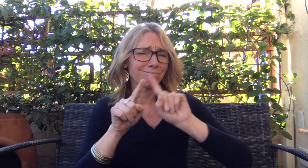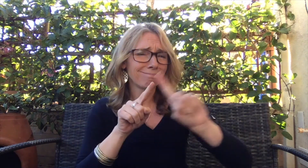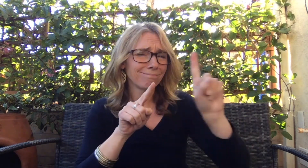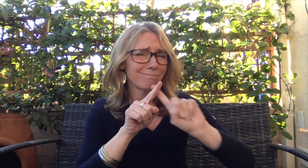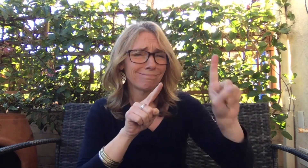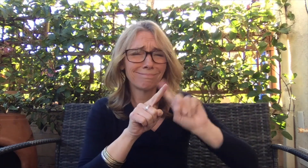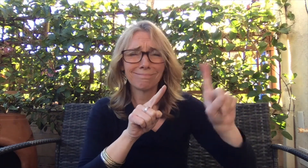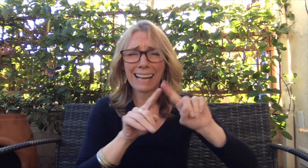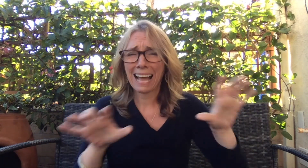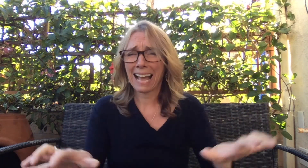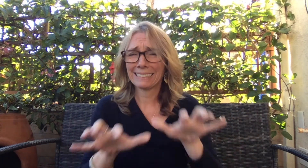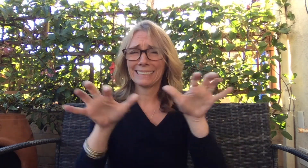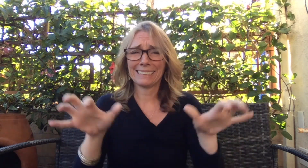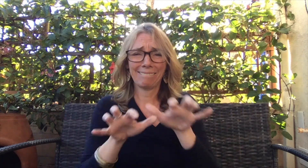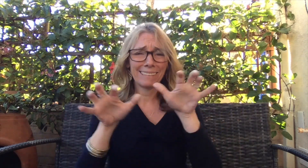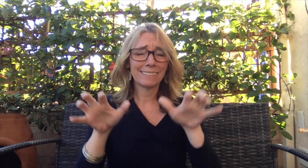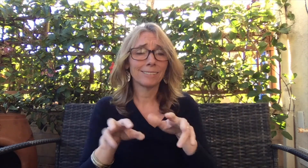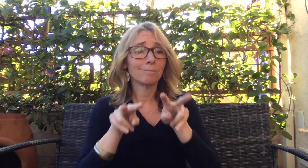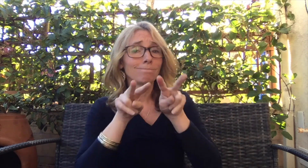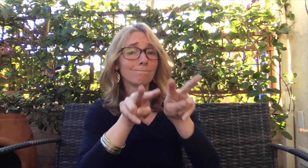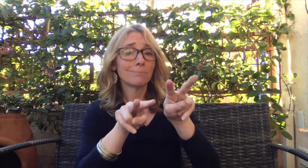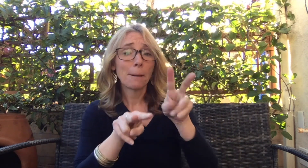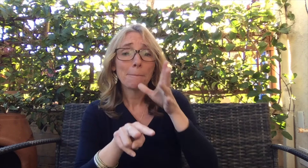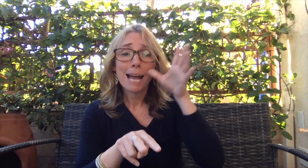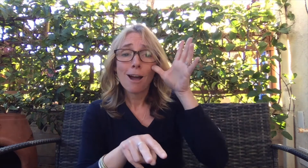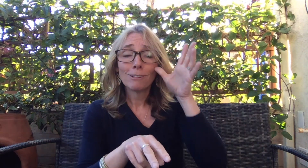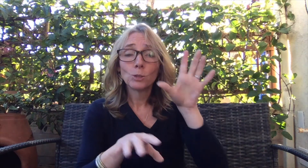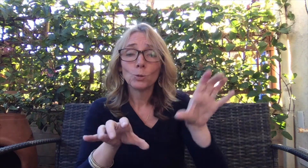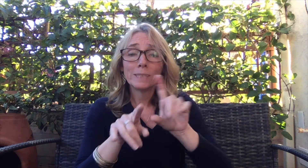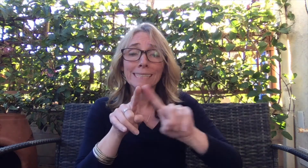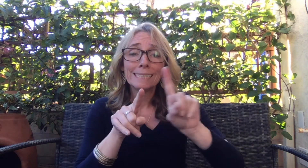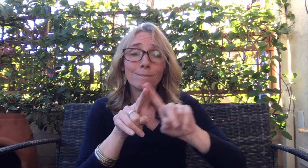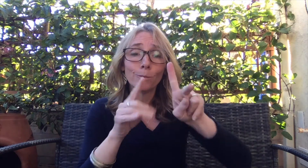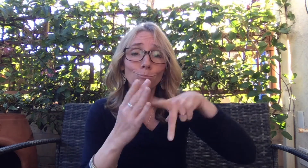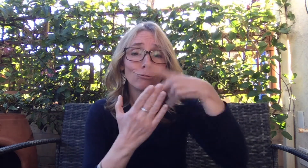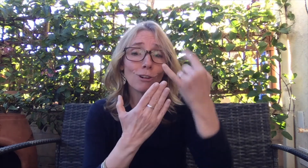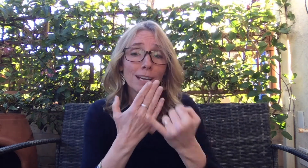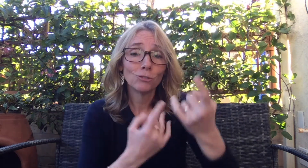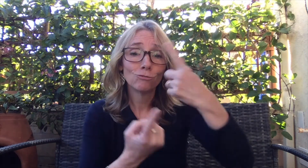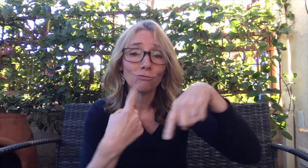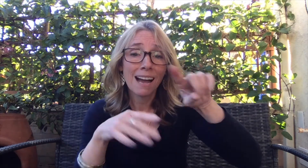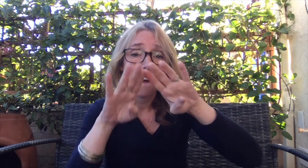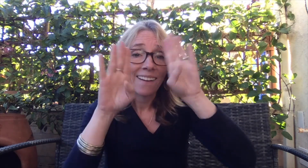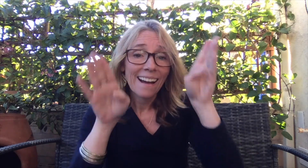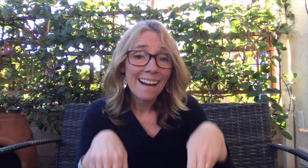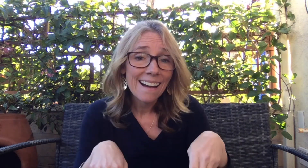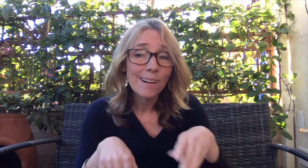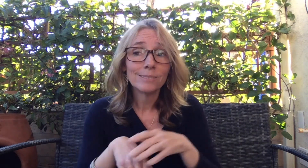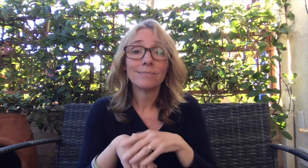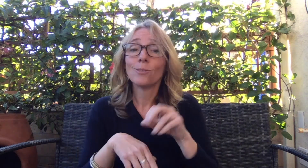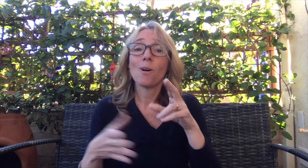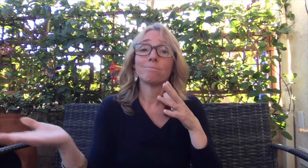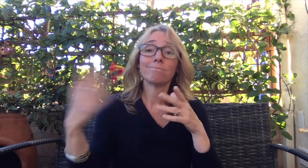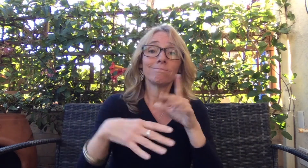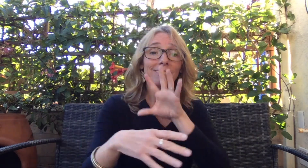fishing, riding a bicycle. I mean, all levels of activities. Projects that are done throughout